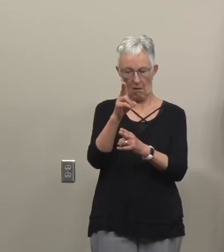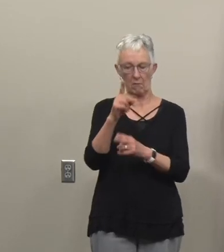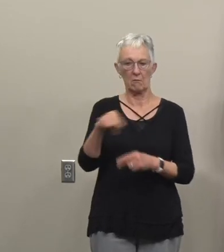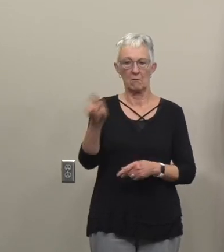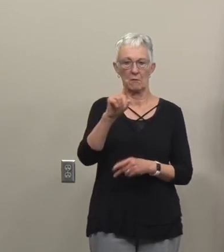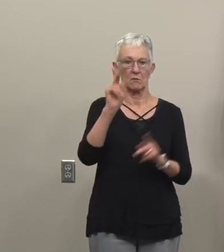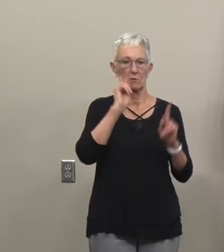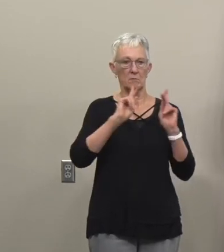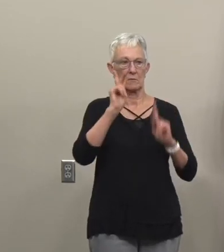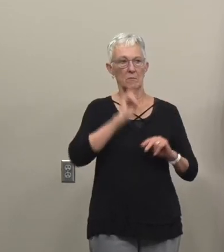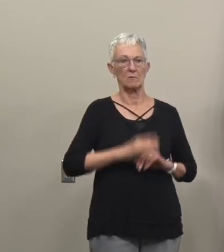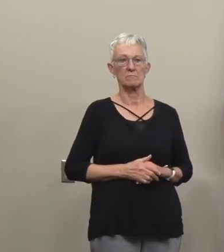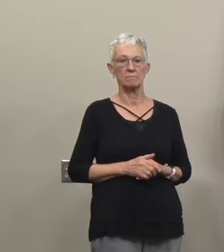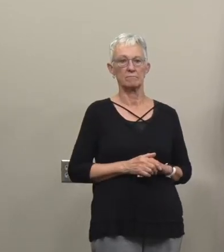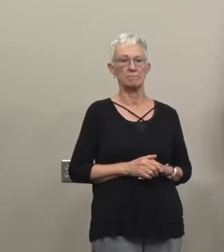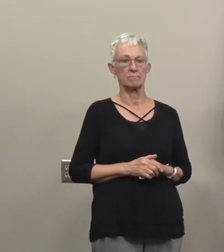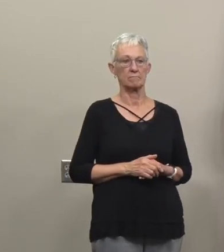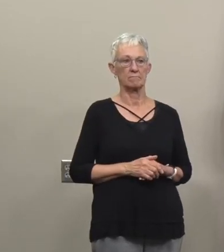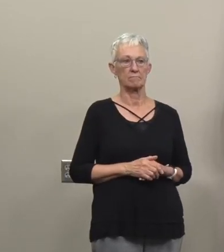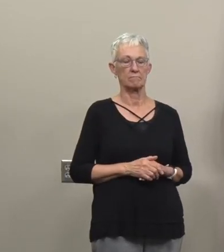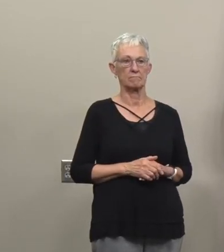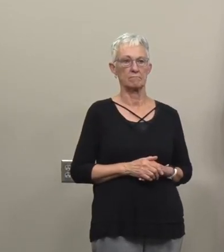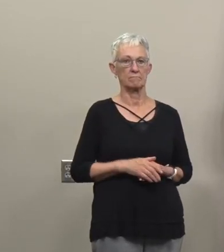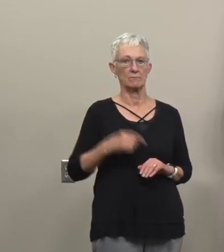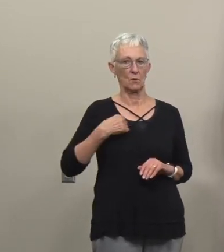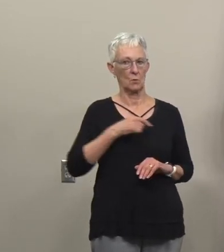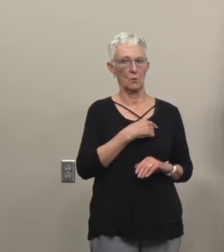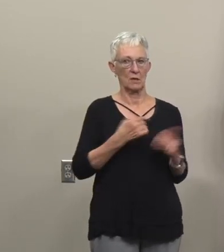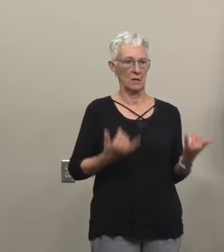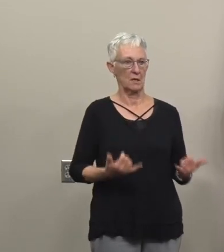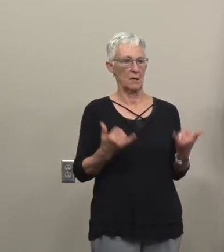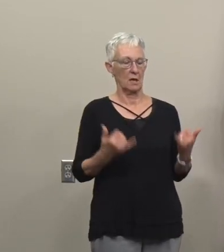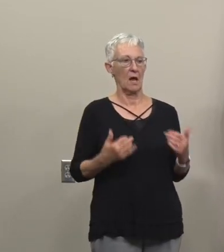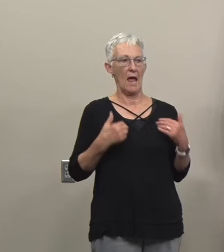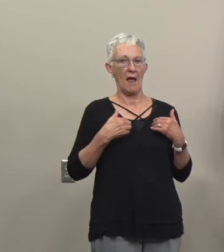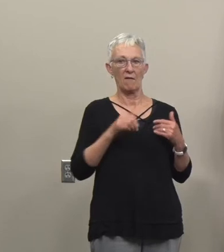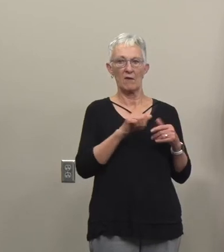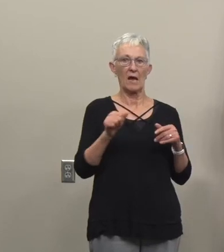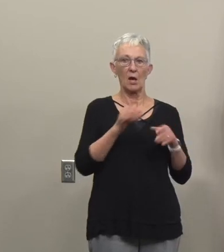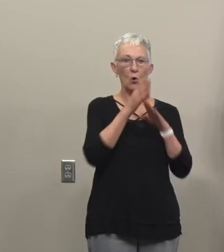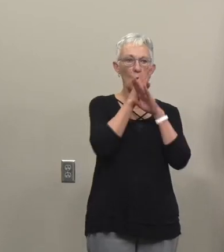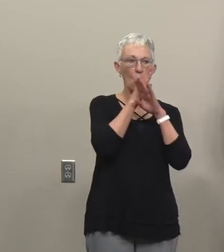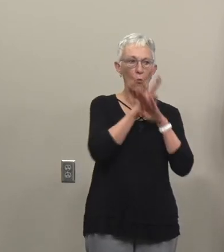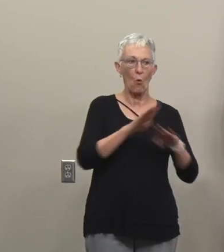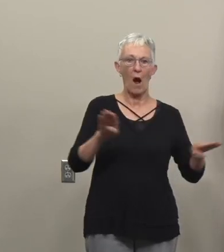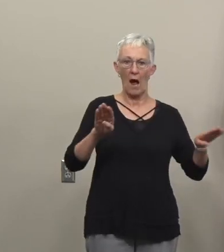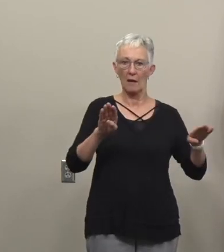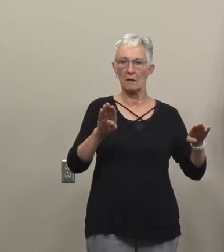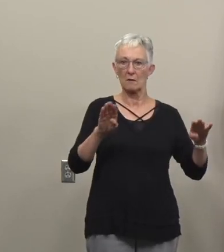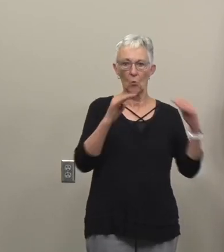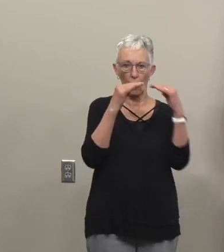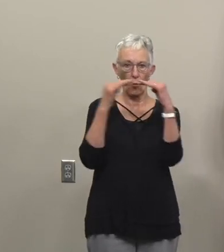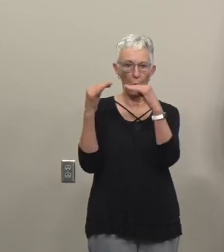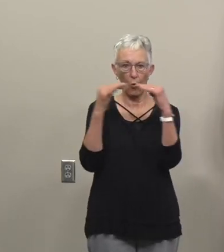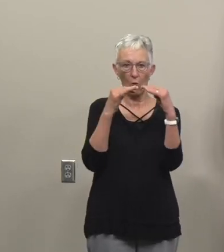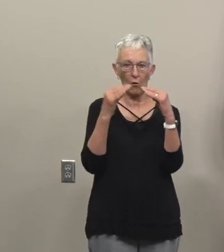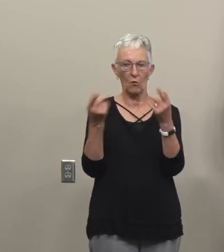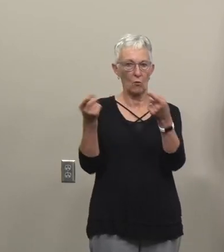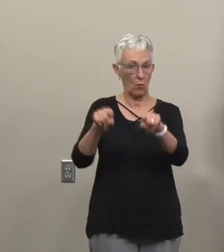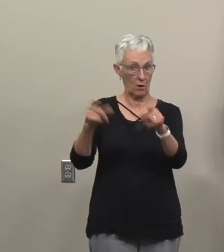sacrifice. We are surrounded now by a quiet enemy, one that requires sacrifices from everyone in our